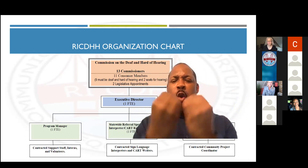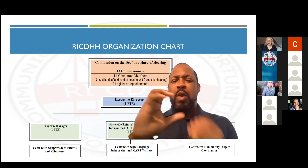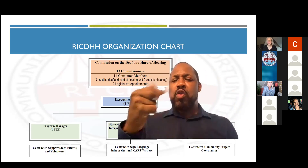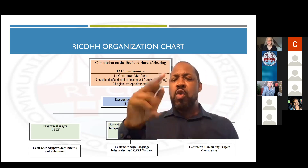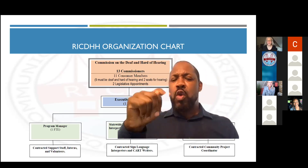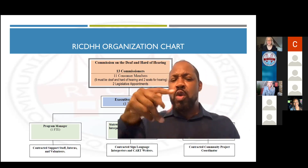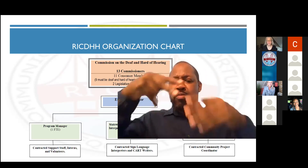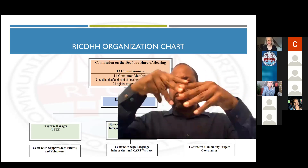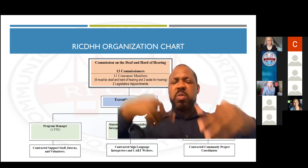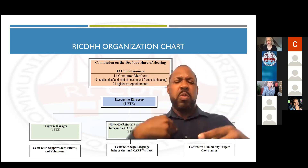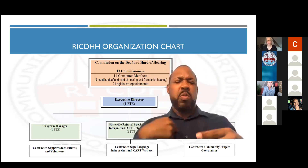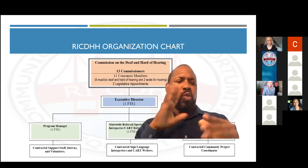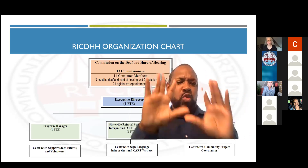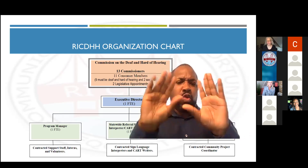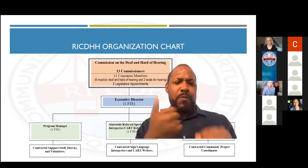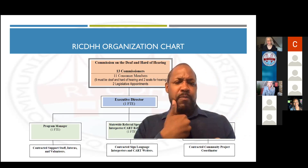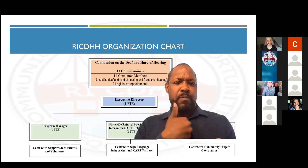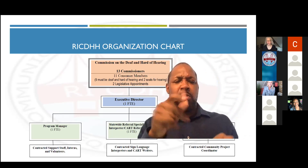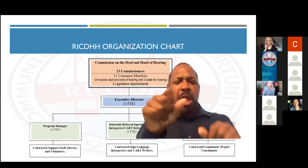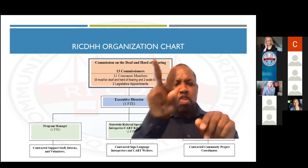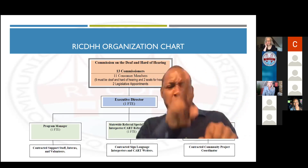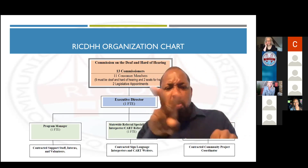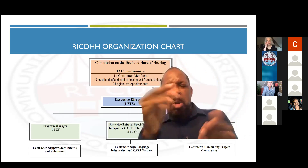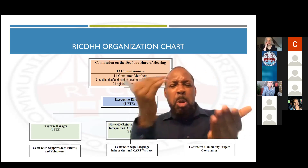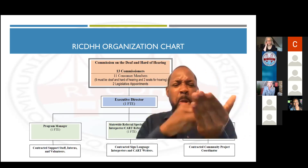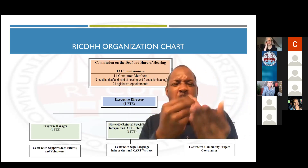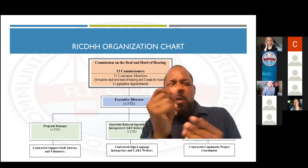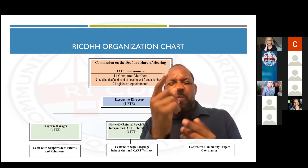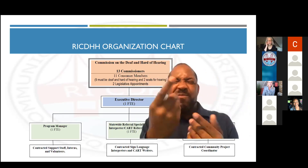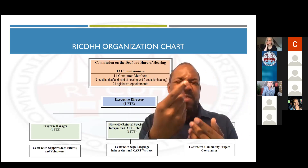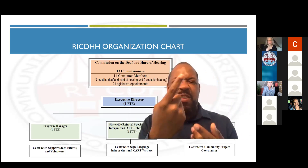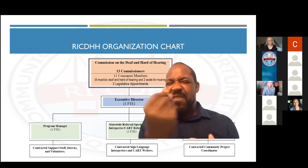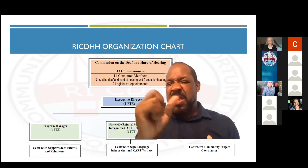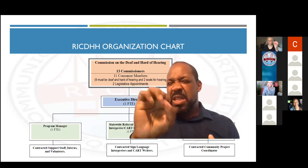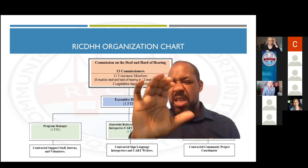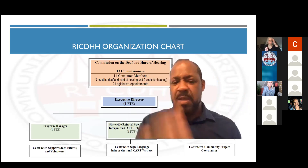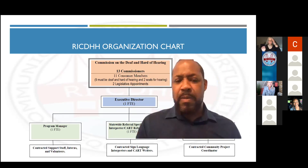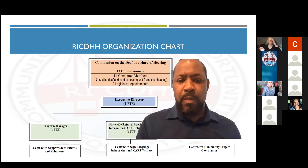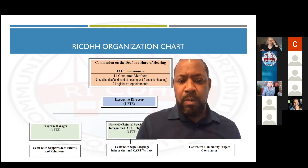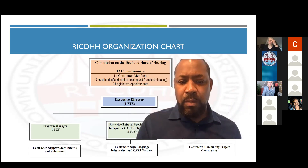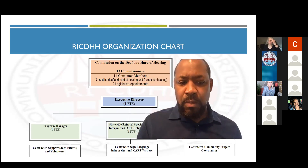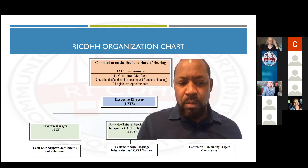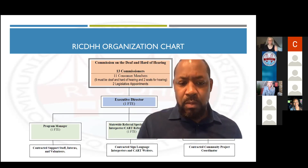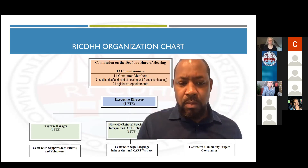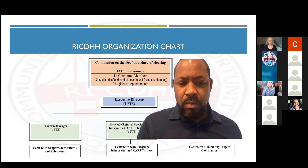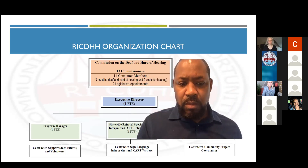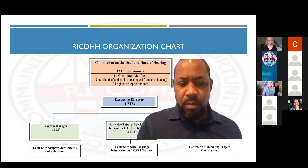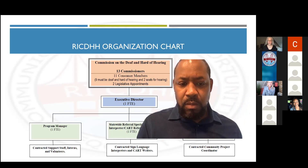Just to get a sense of what our organizational chart looks like. I'm going to remove myself from the screen so that you can